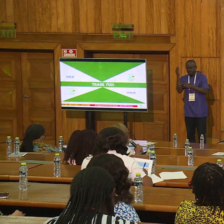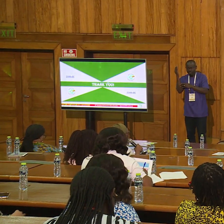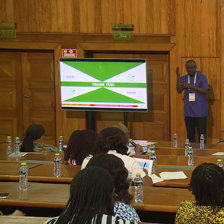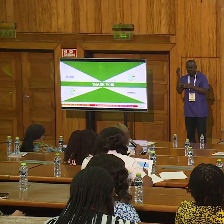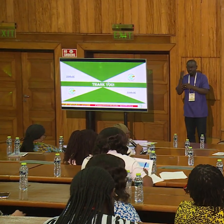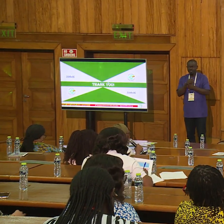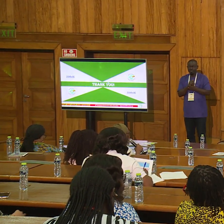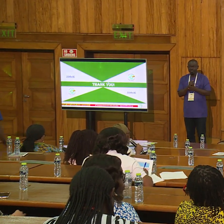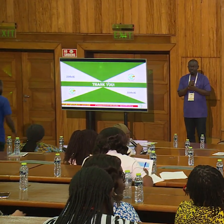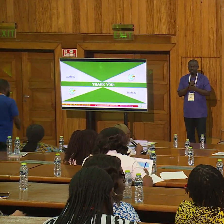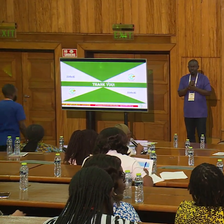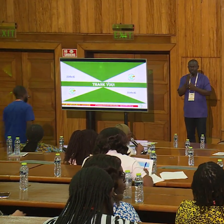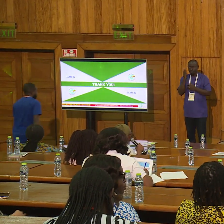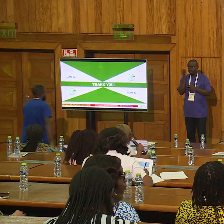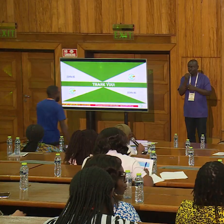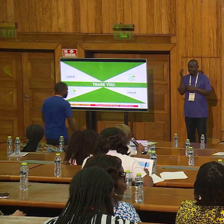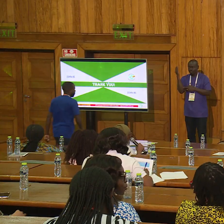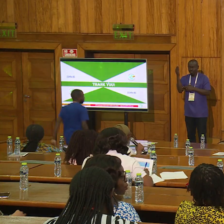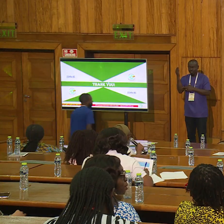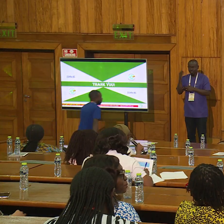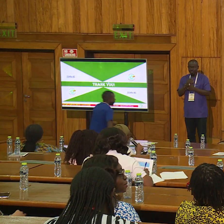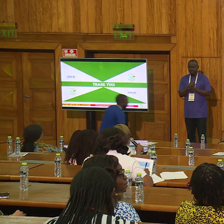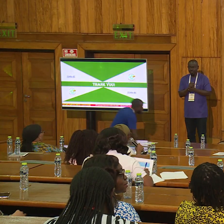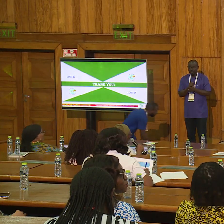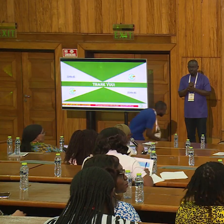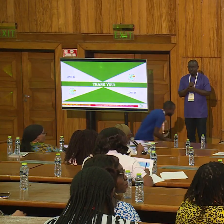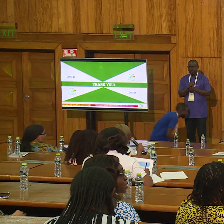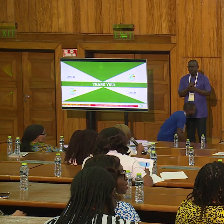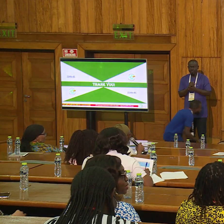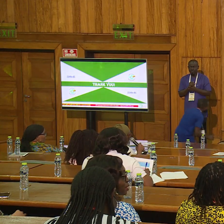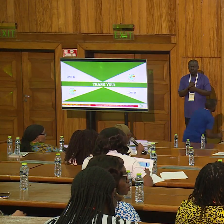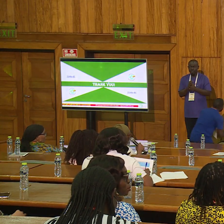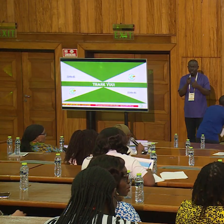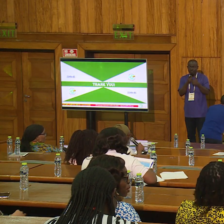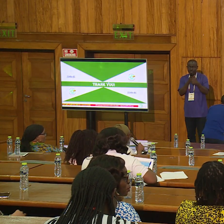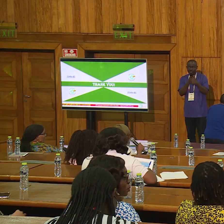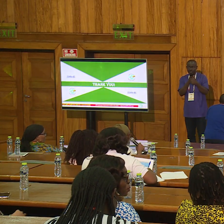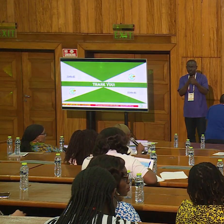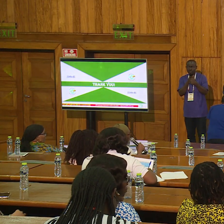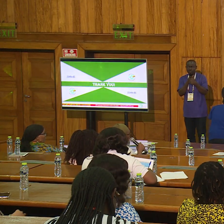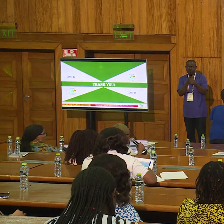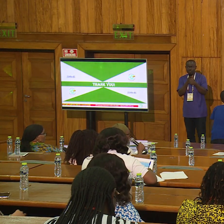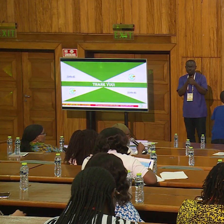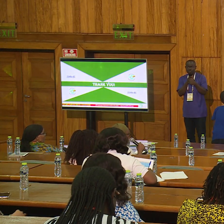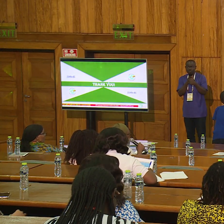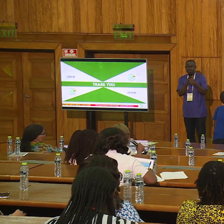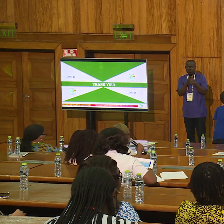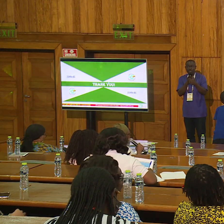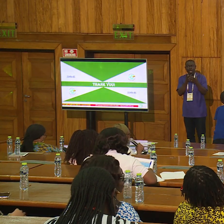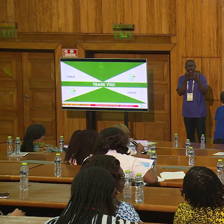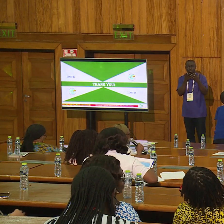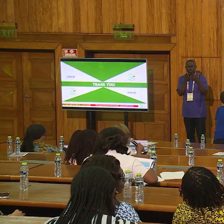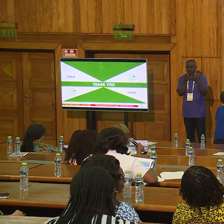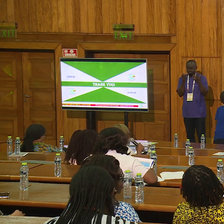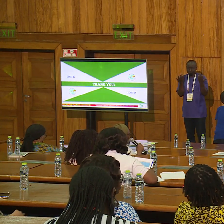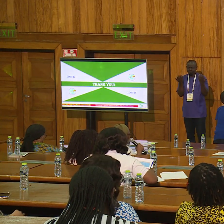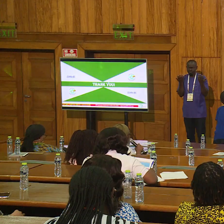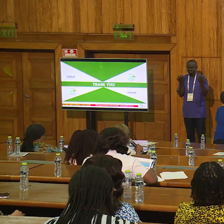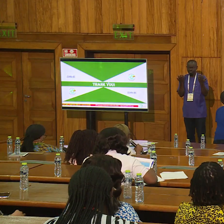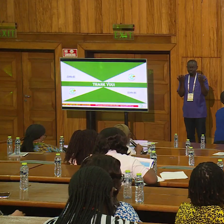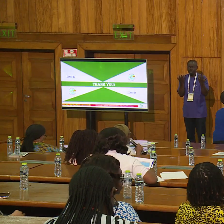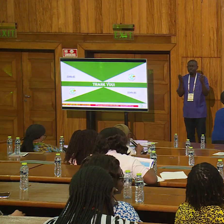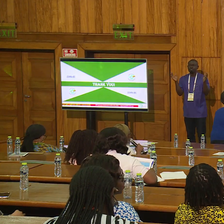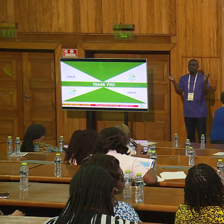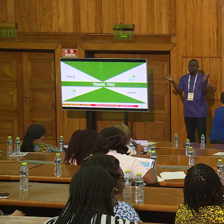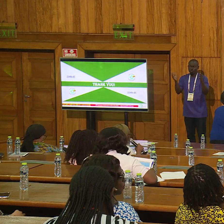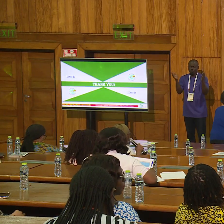very wonderful presentation. First of all, I want to commend Zimbabwe for